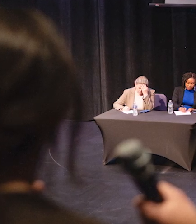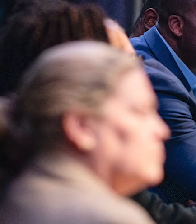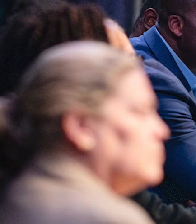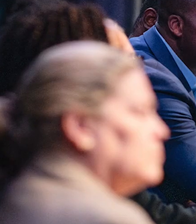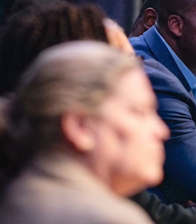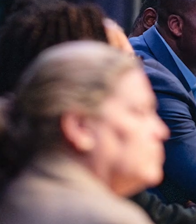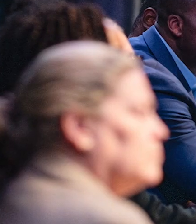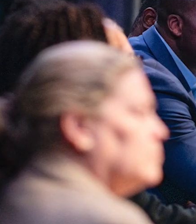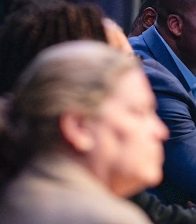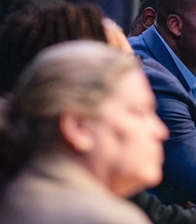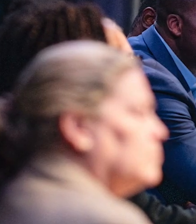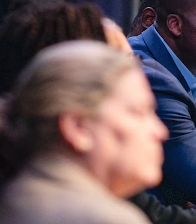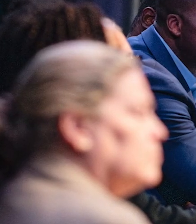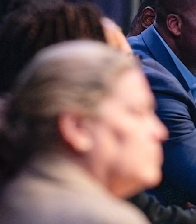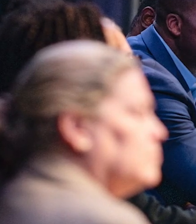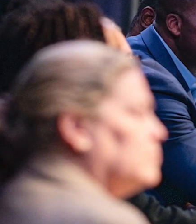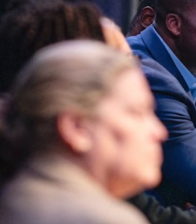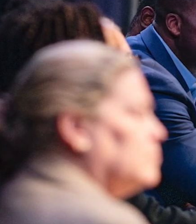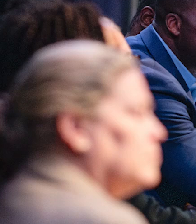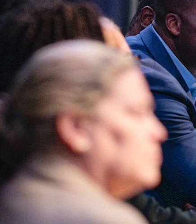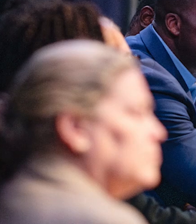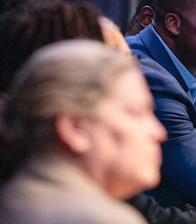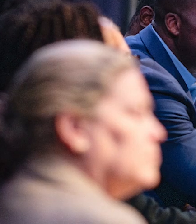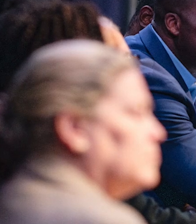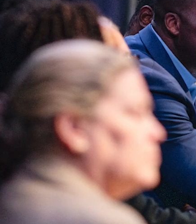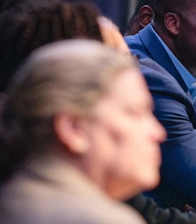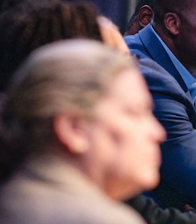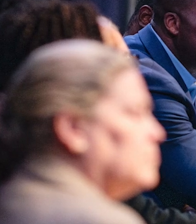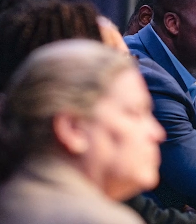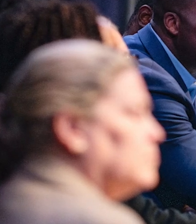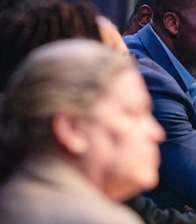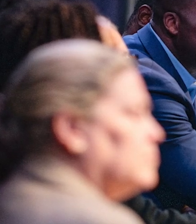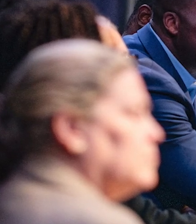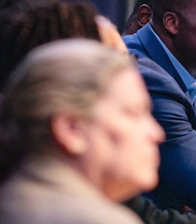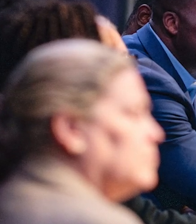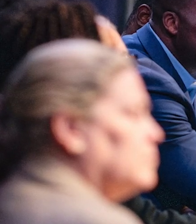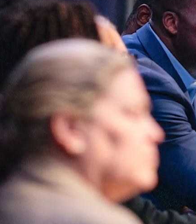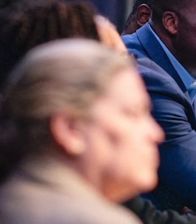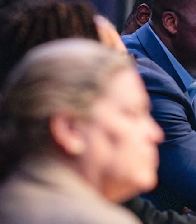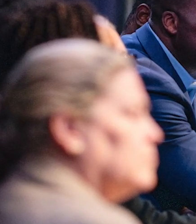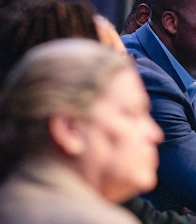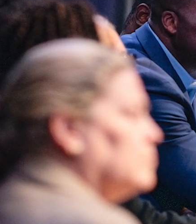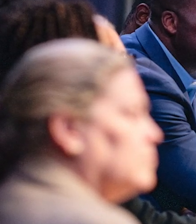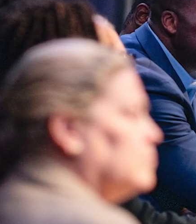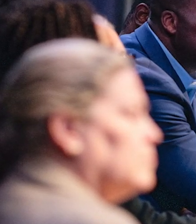for themselves, their families, or the agencies that they have been dedicated to